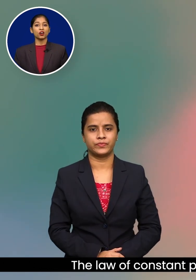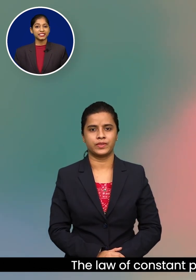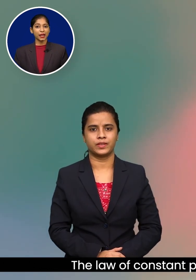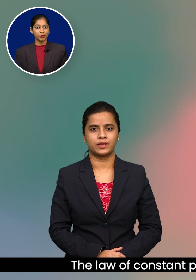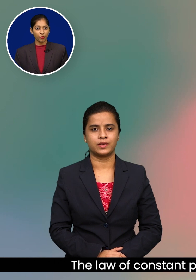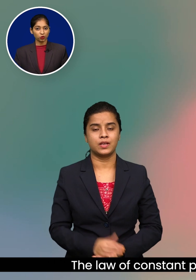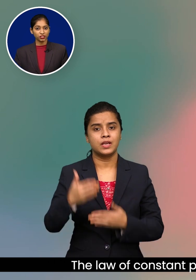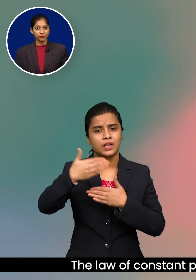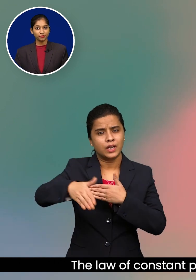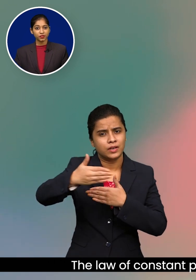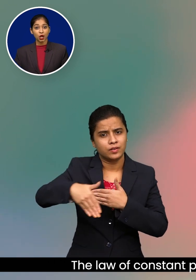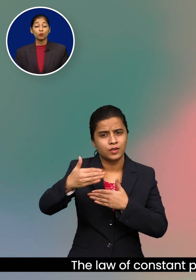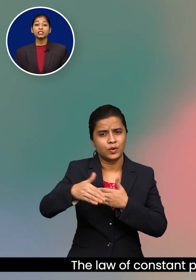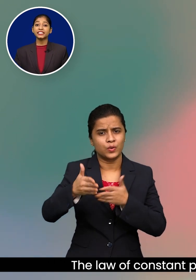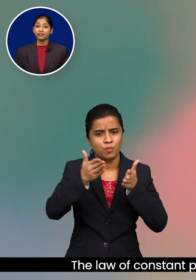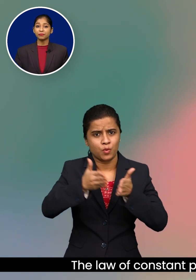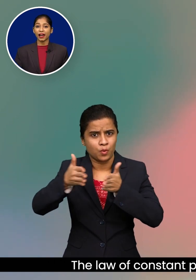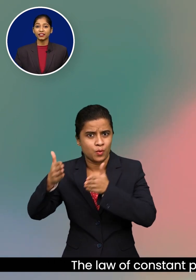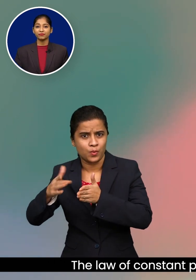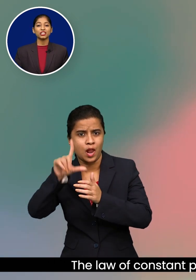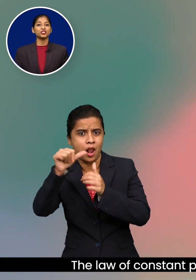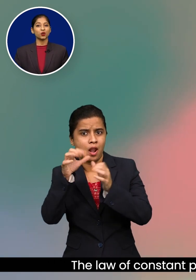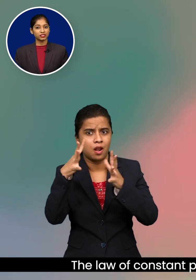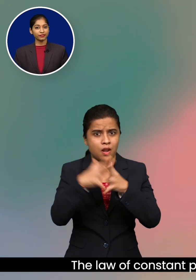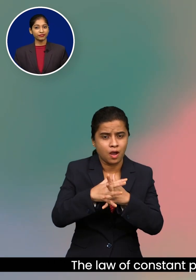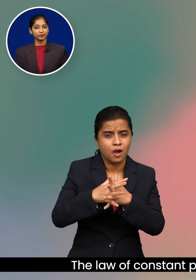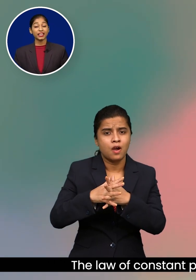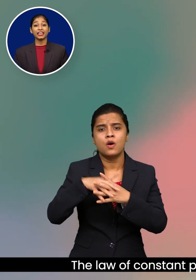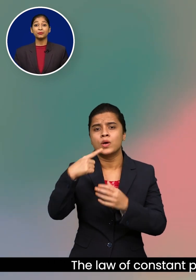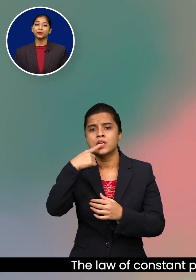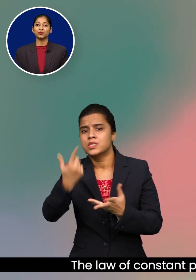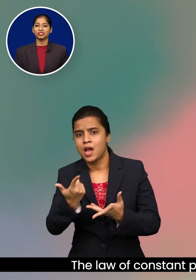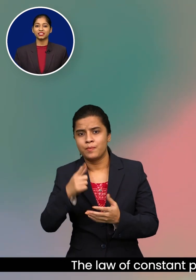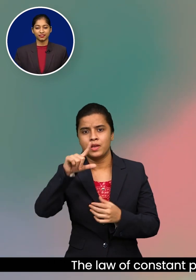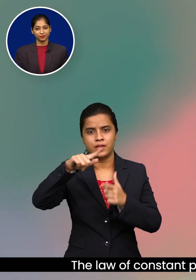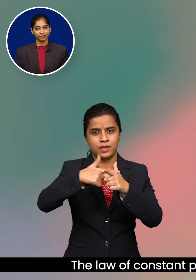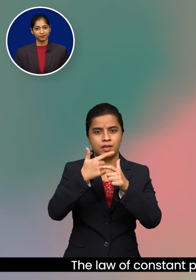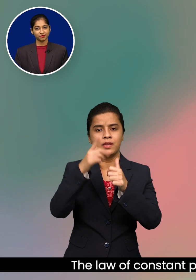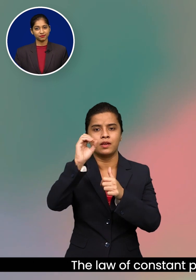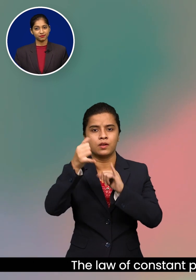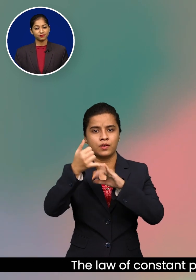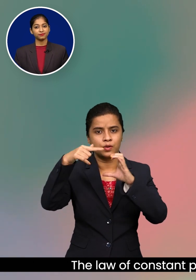Law of constant proportion was given by Joseph L. Proust.